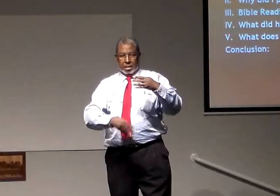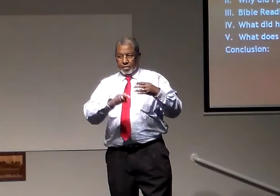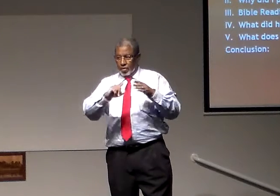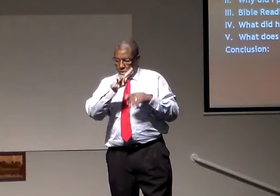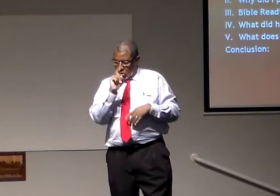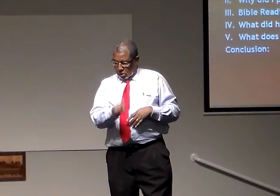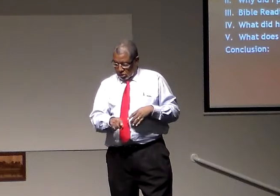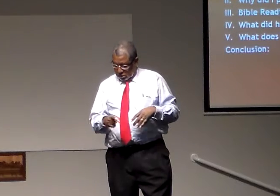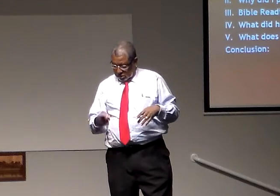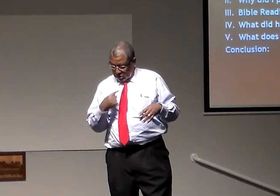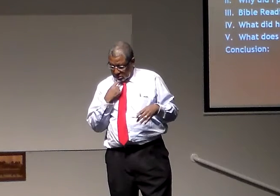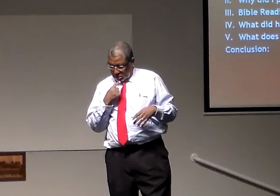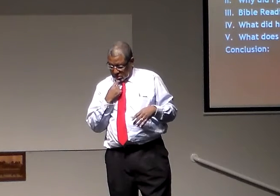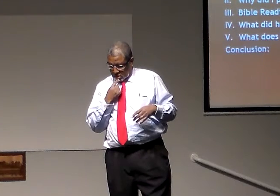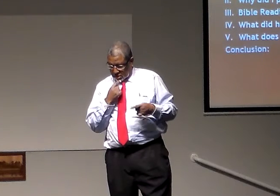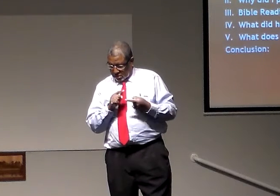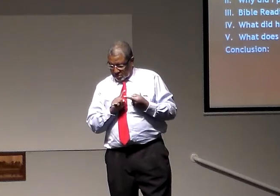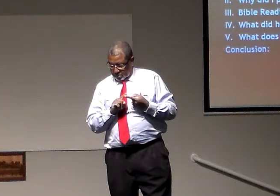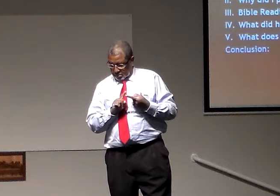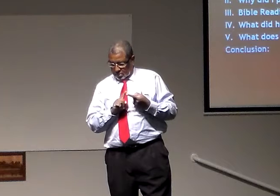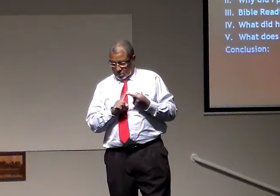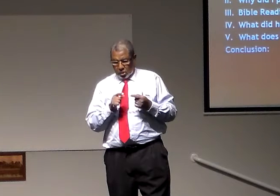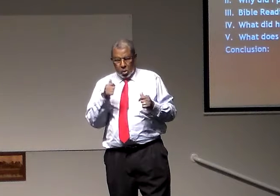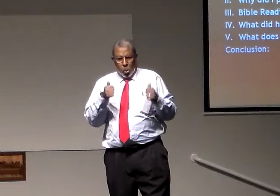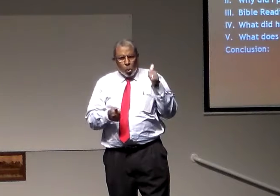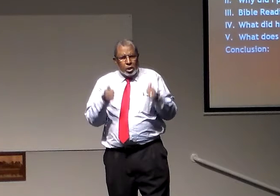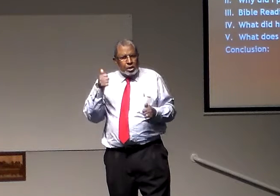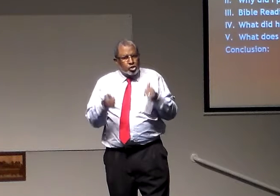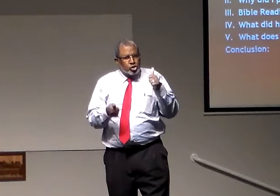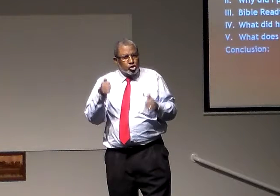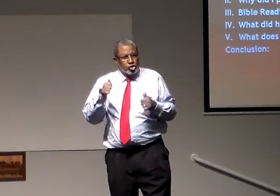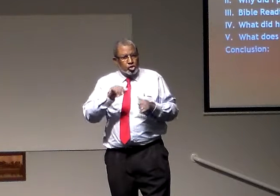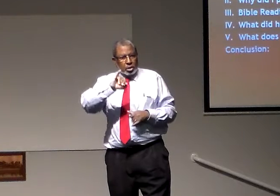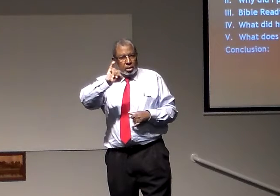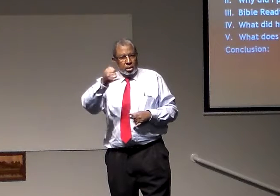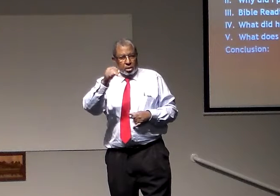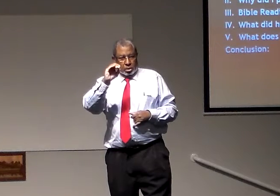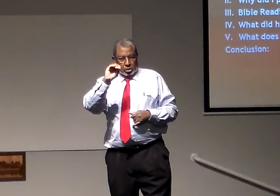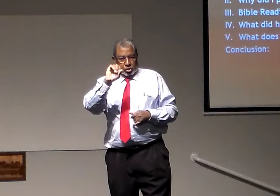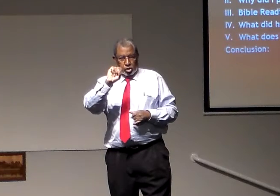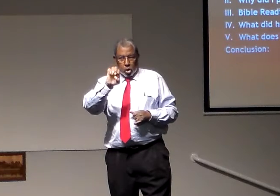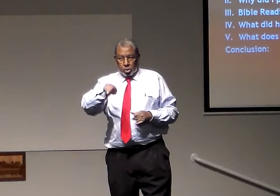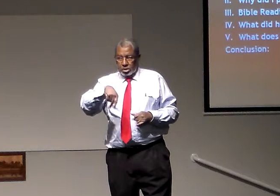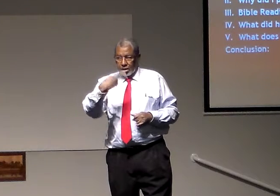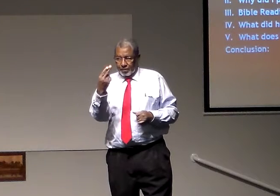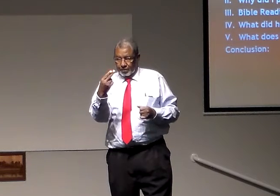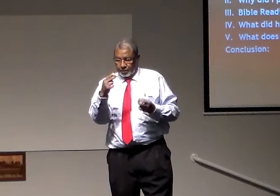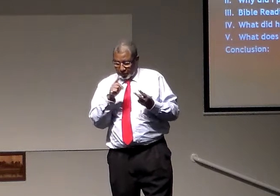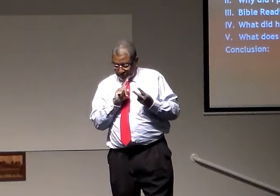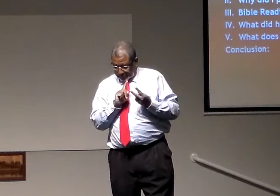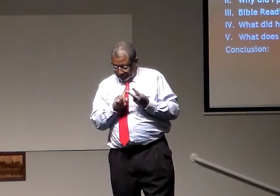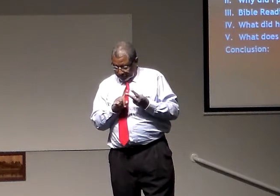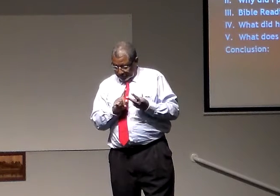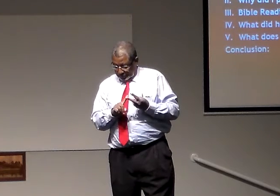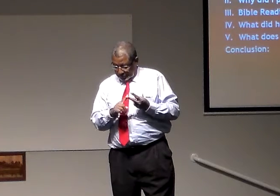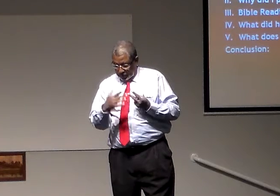you'll notice that the list, it says right here, which Joseph are you going to be talking